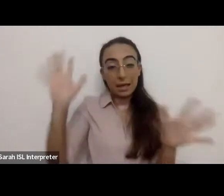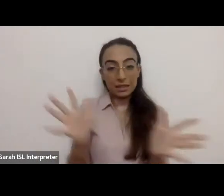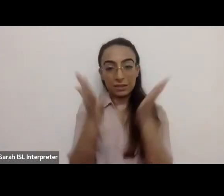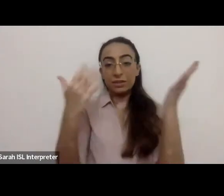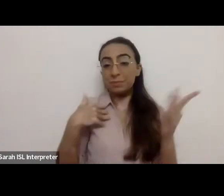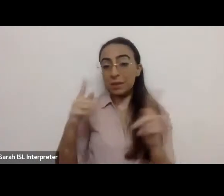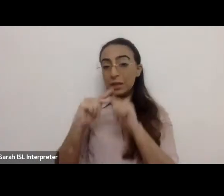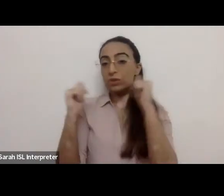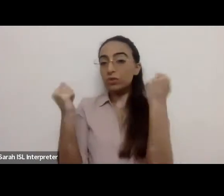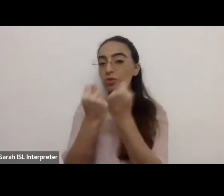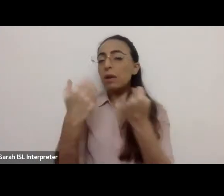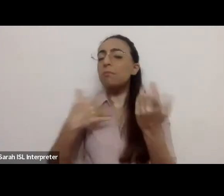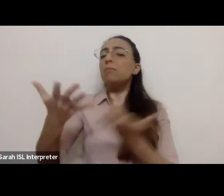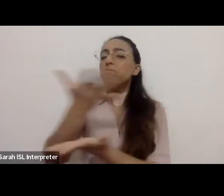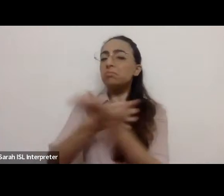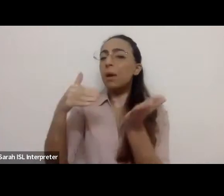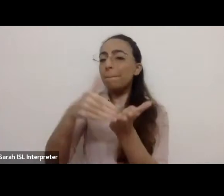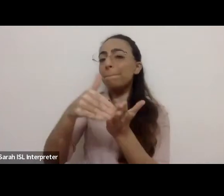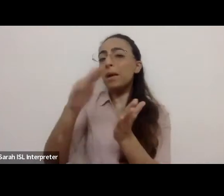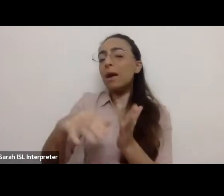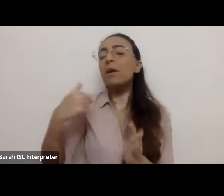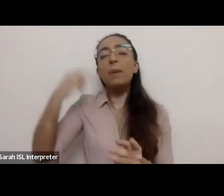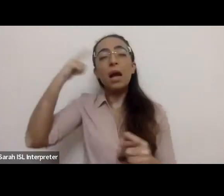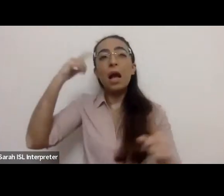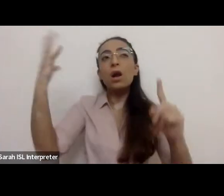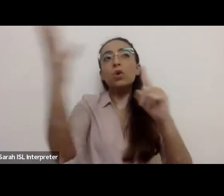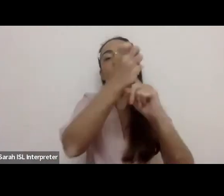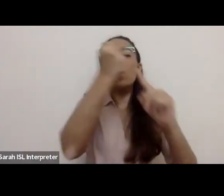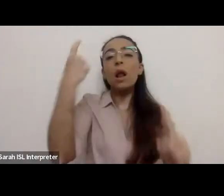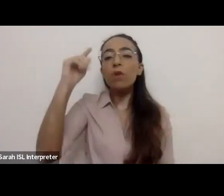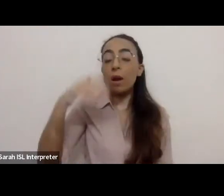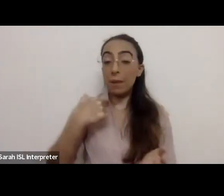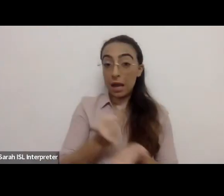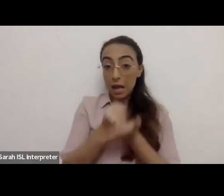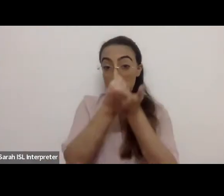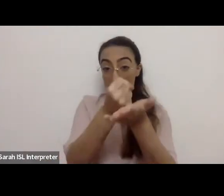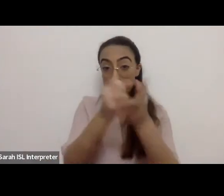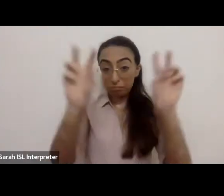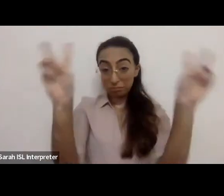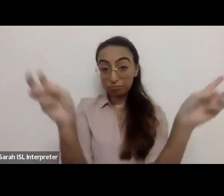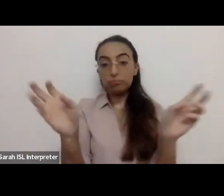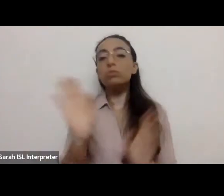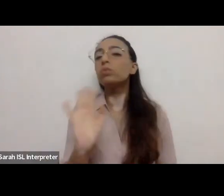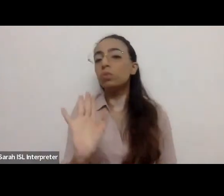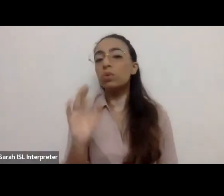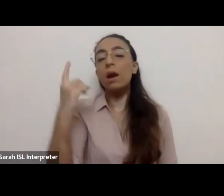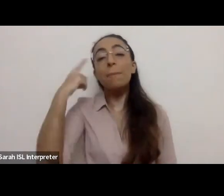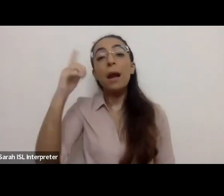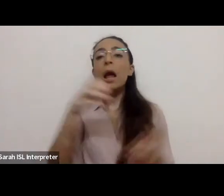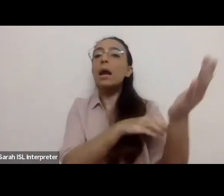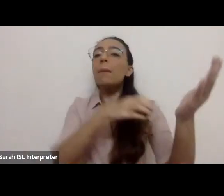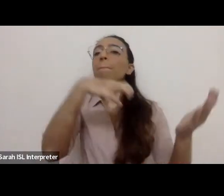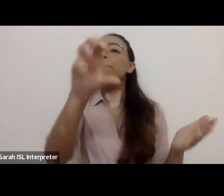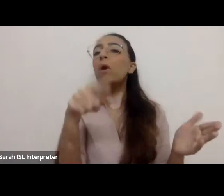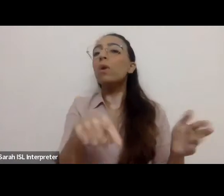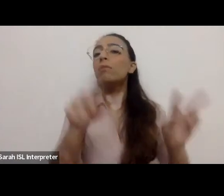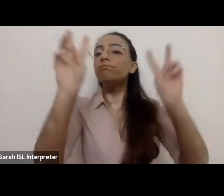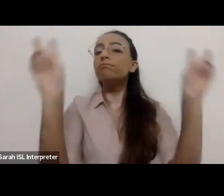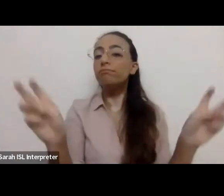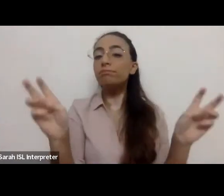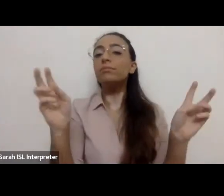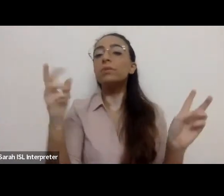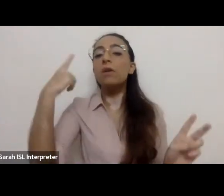remind each other that our goals is not to help the marginalized, but to empower so that they earn